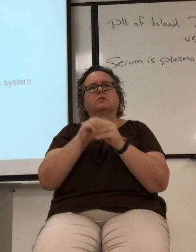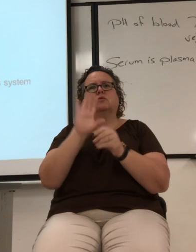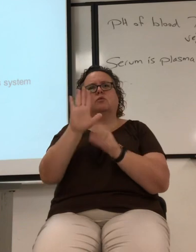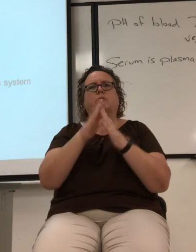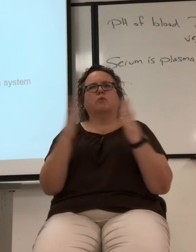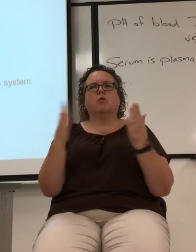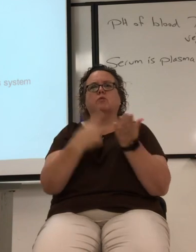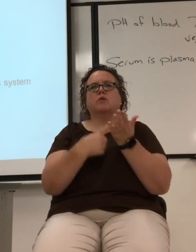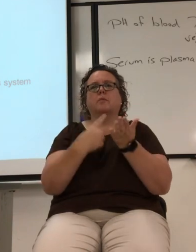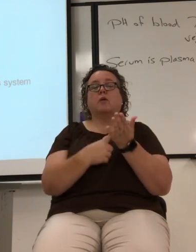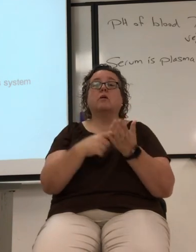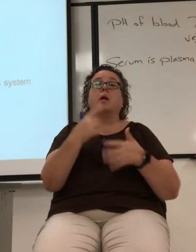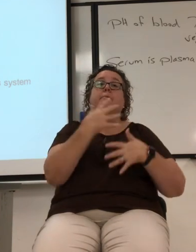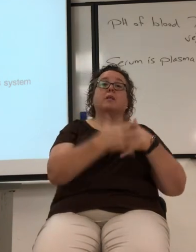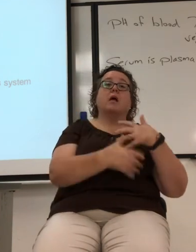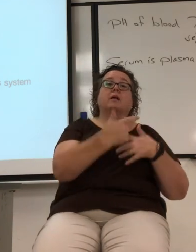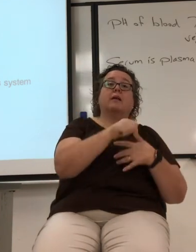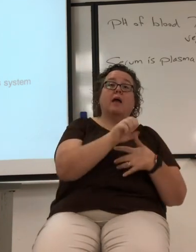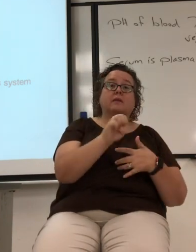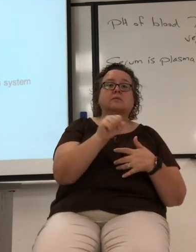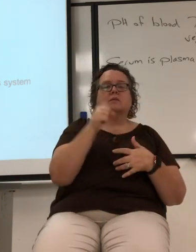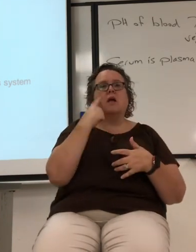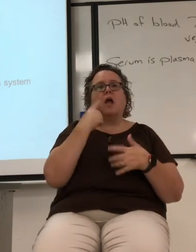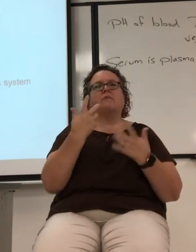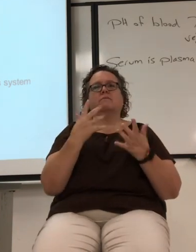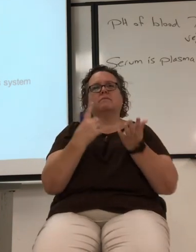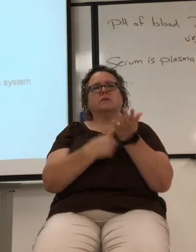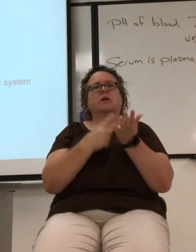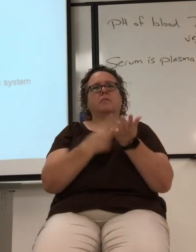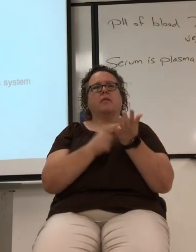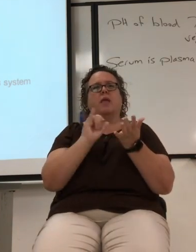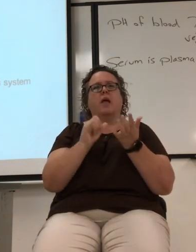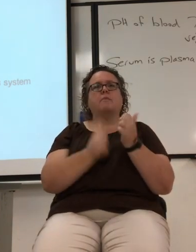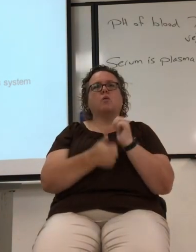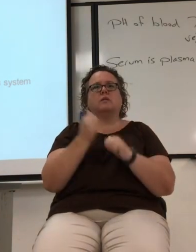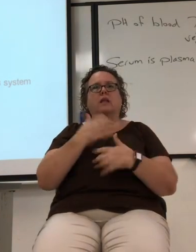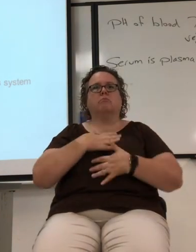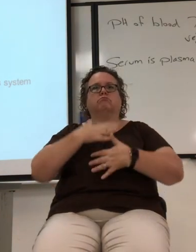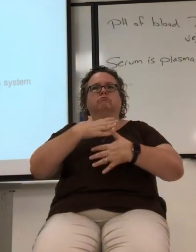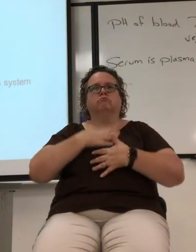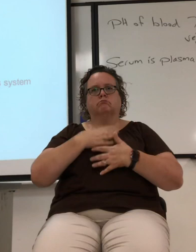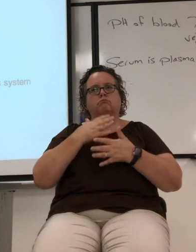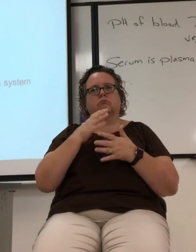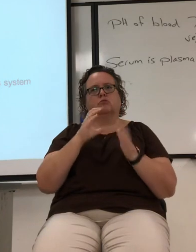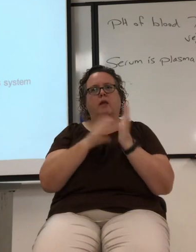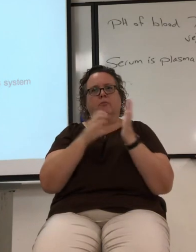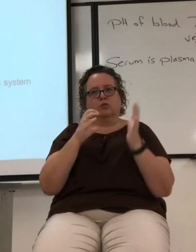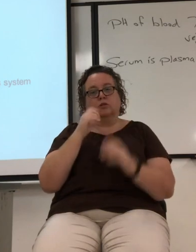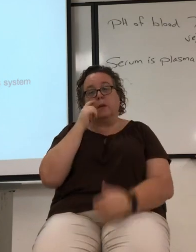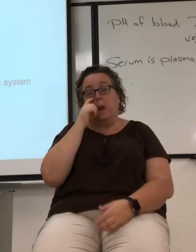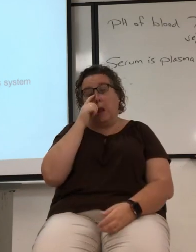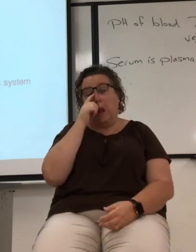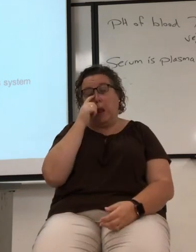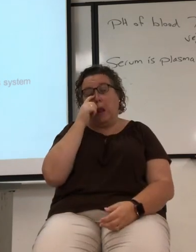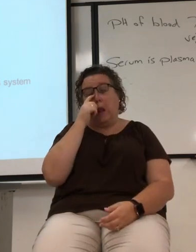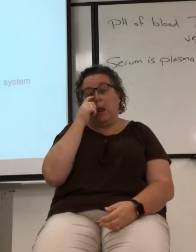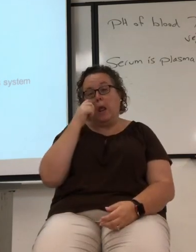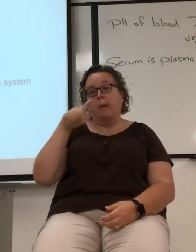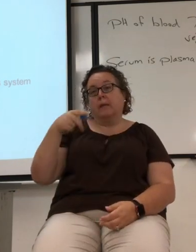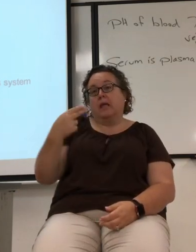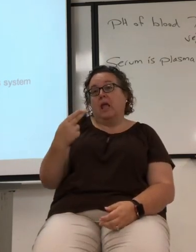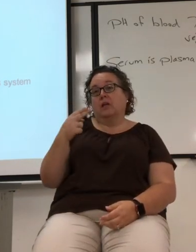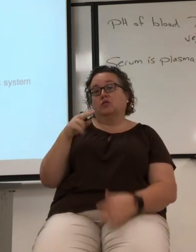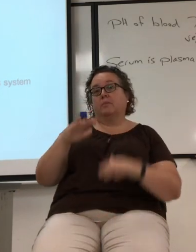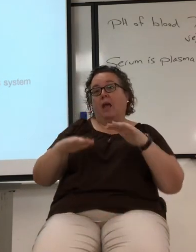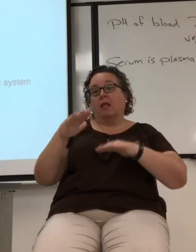gases, which are transported. I talk about that mostly in the respiratory chapter. Okay. pH